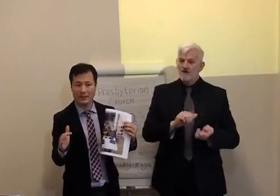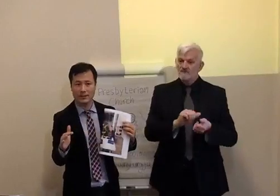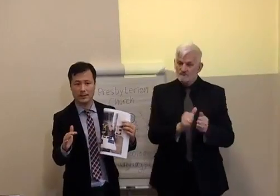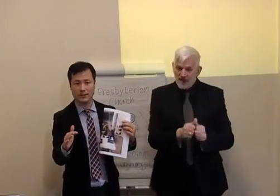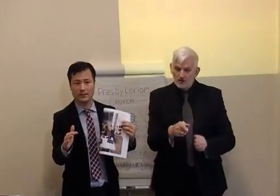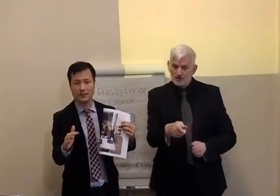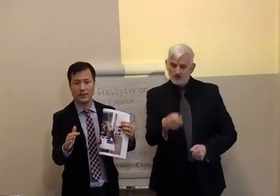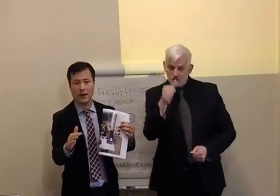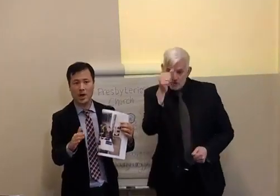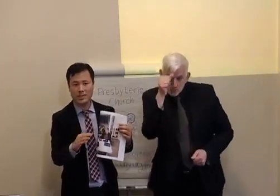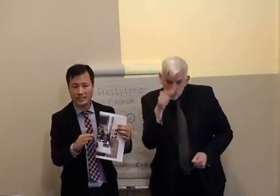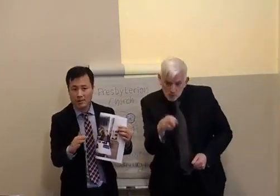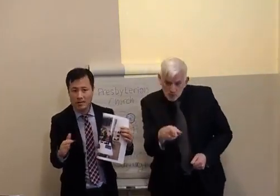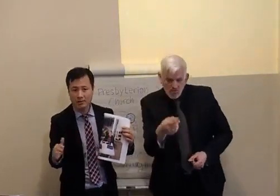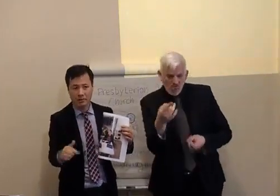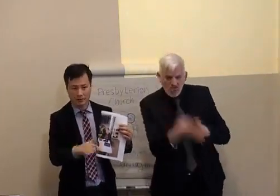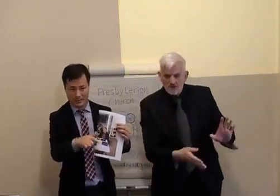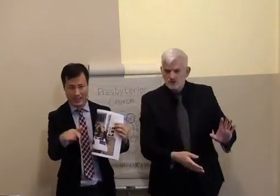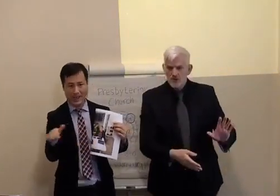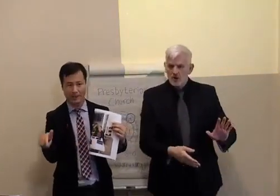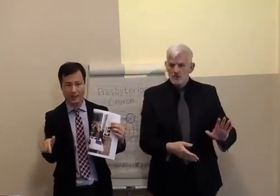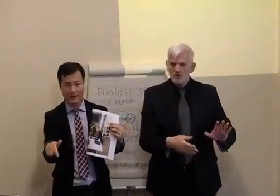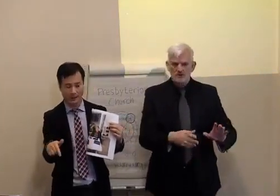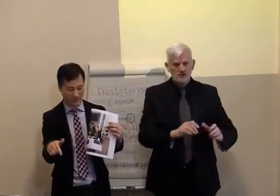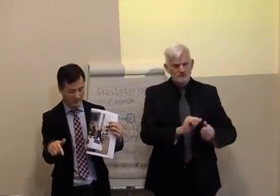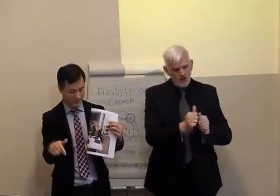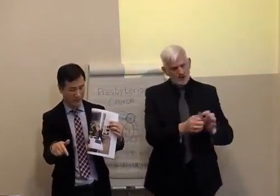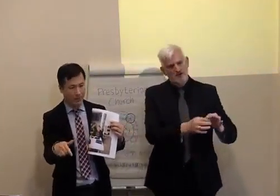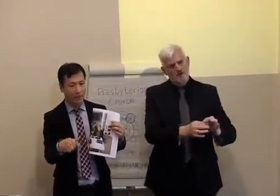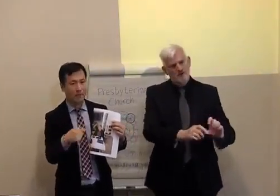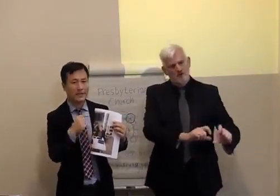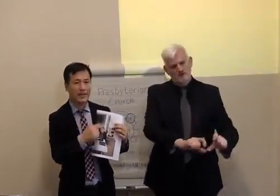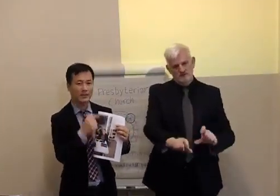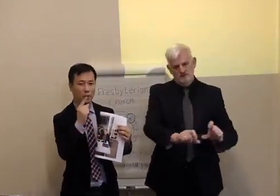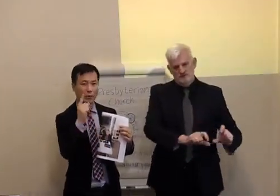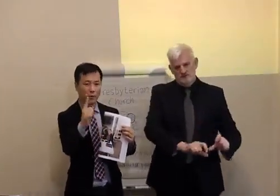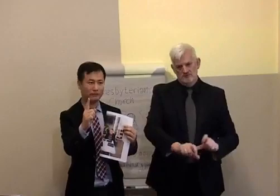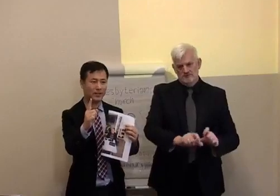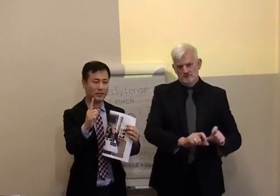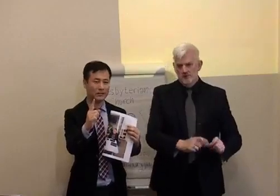neglected, ignored of this area. But he has only one friend.